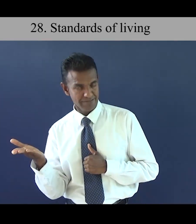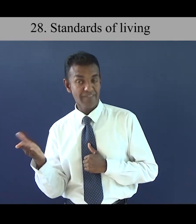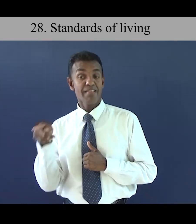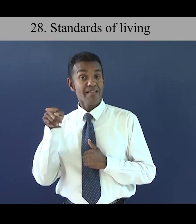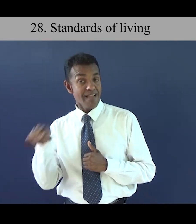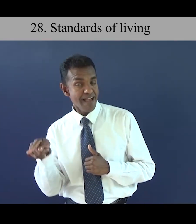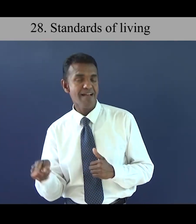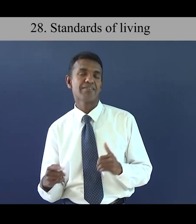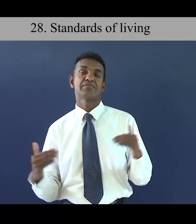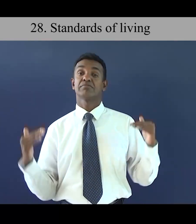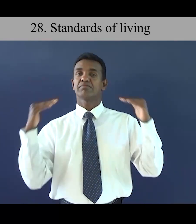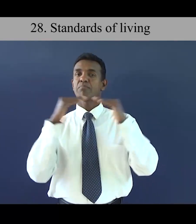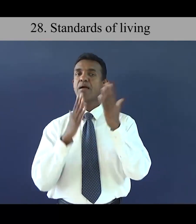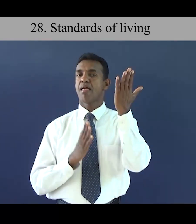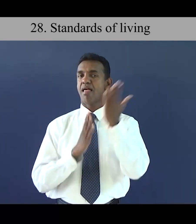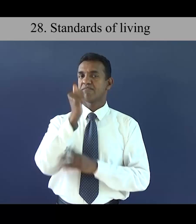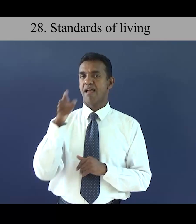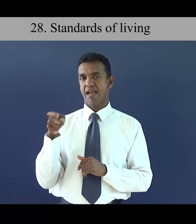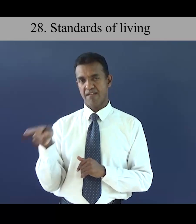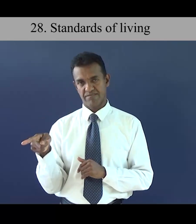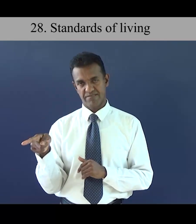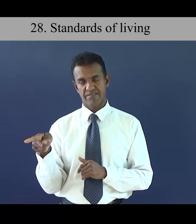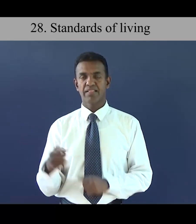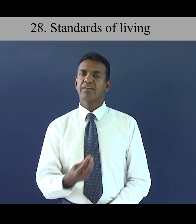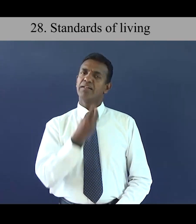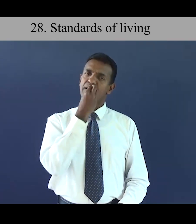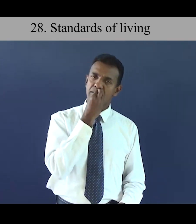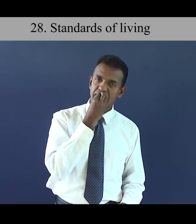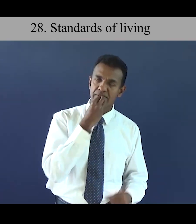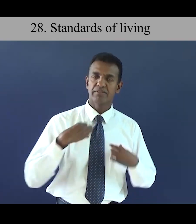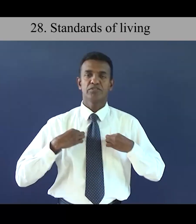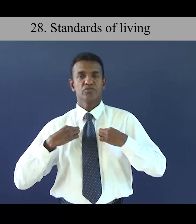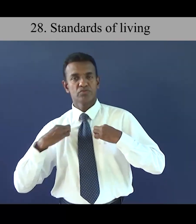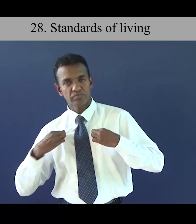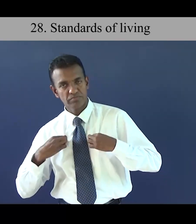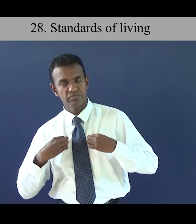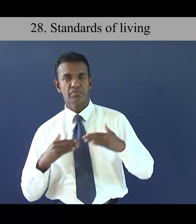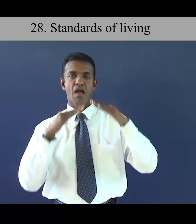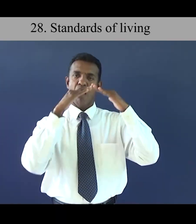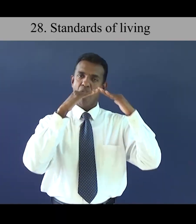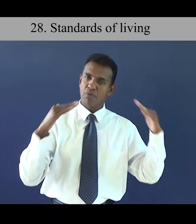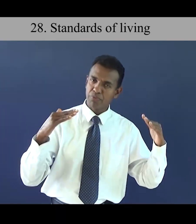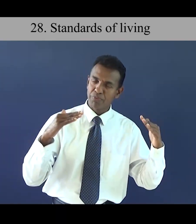This includes food, clothing, housing, and clean water.